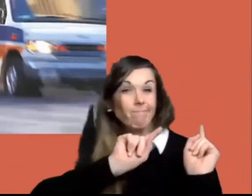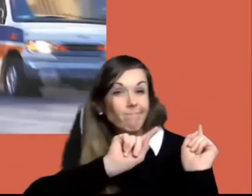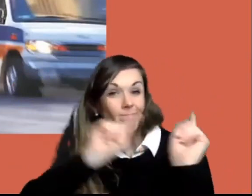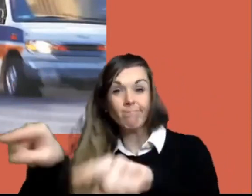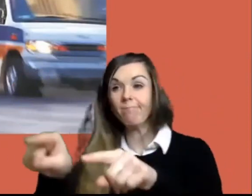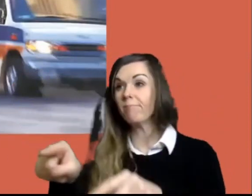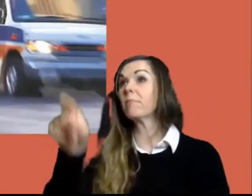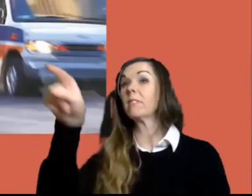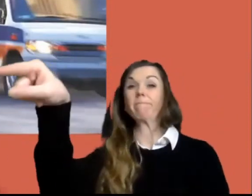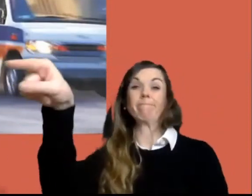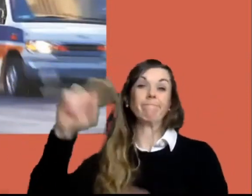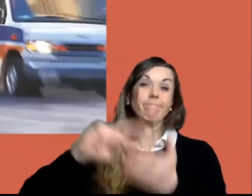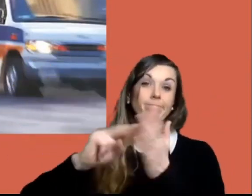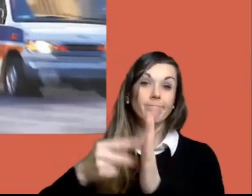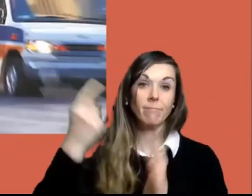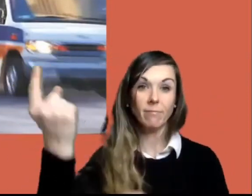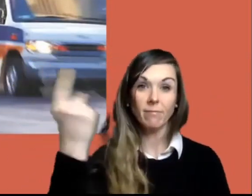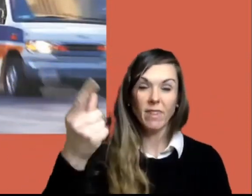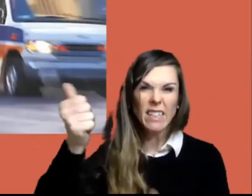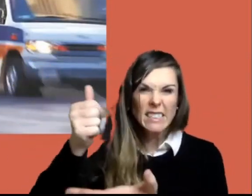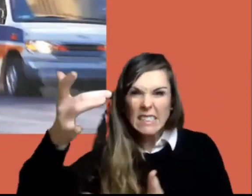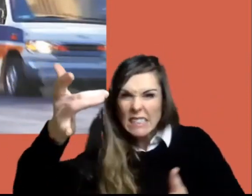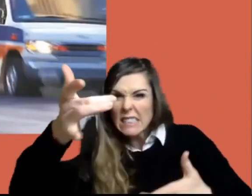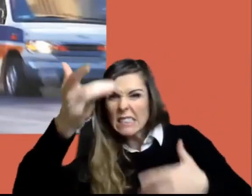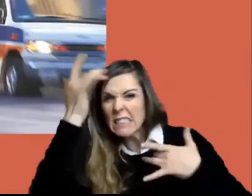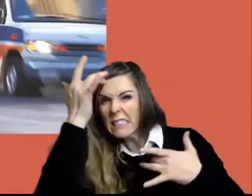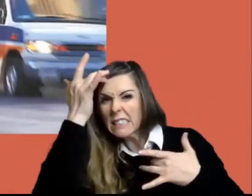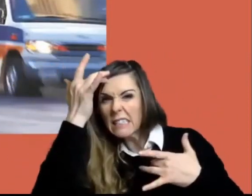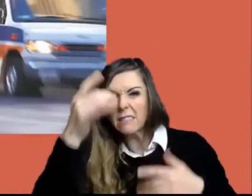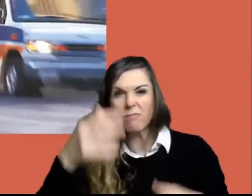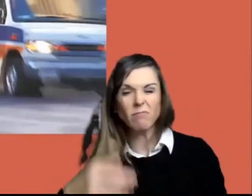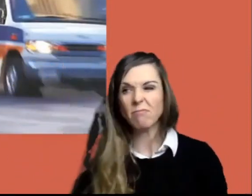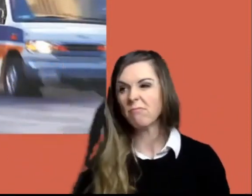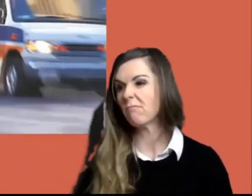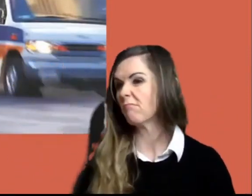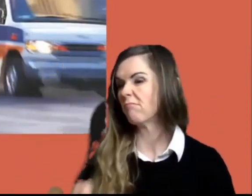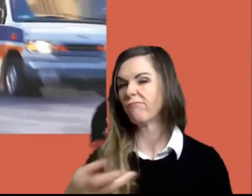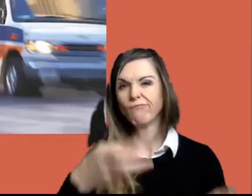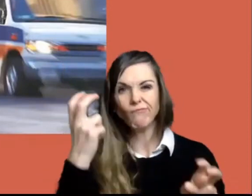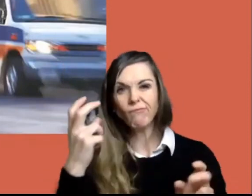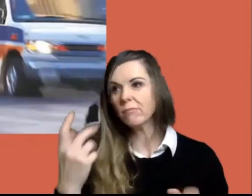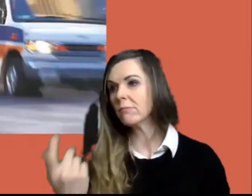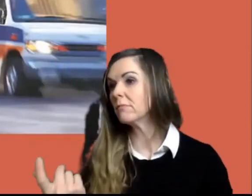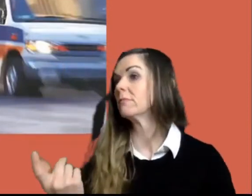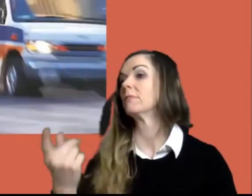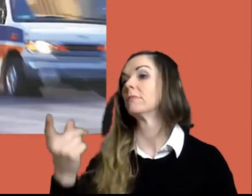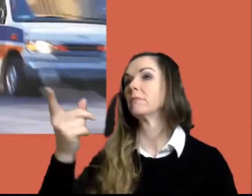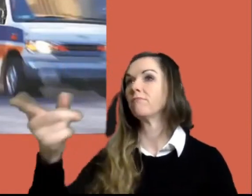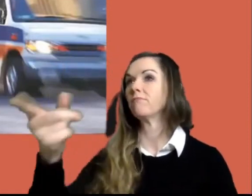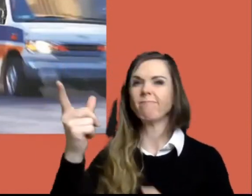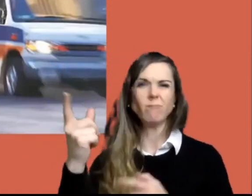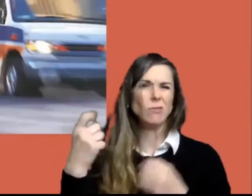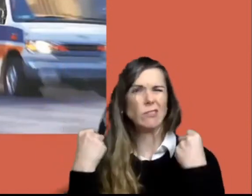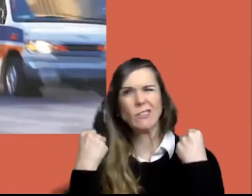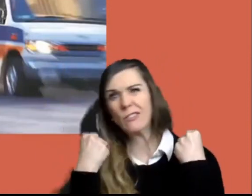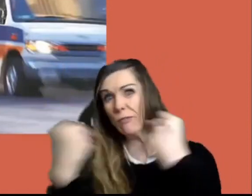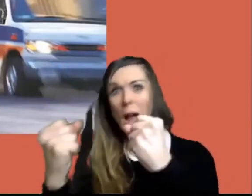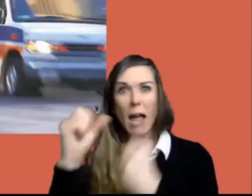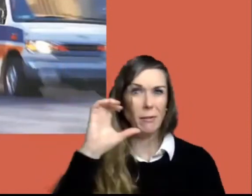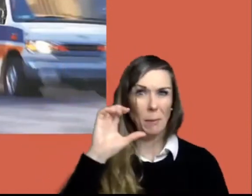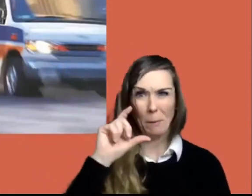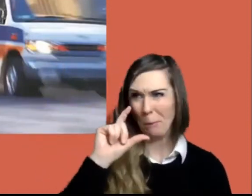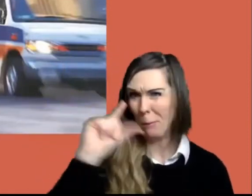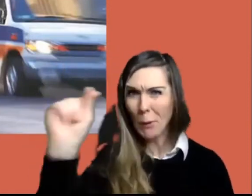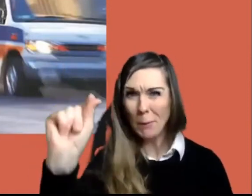It is an emergency. We have to go. It means someone is sick. They are